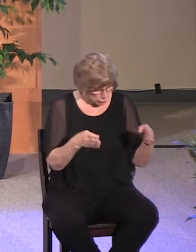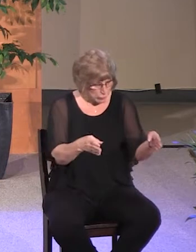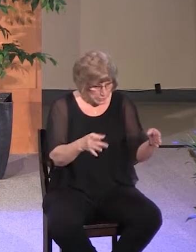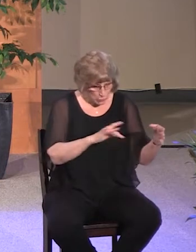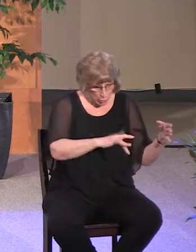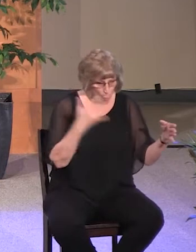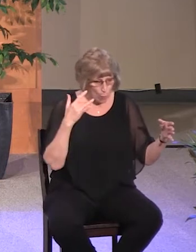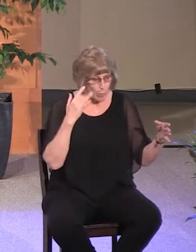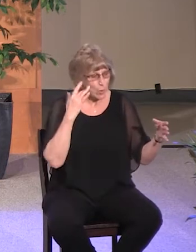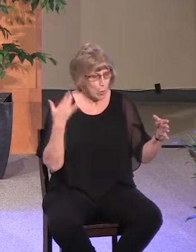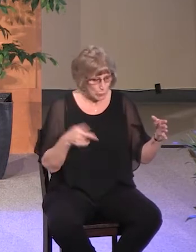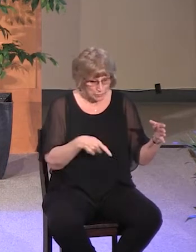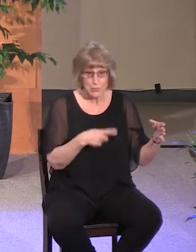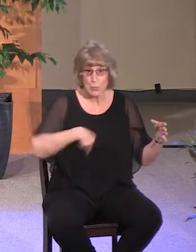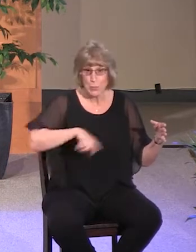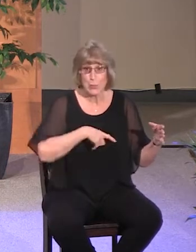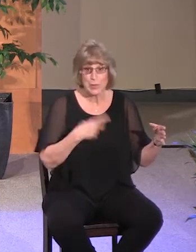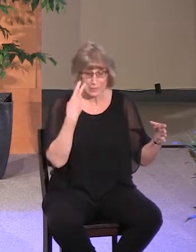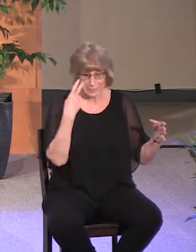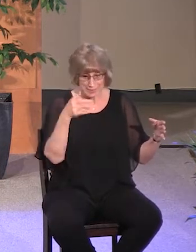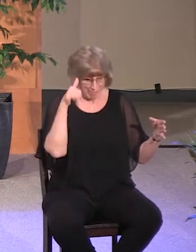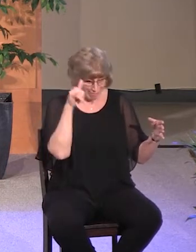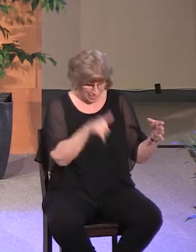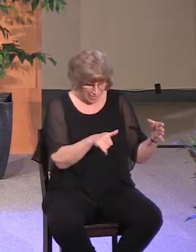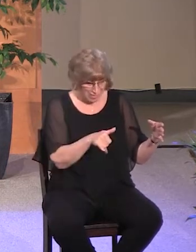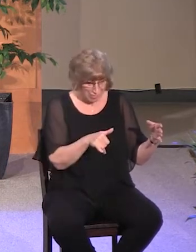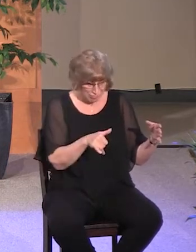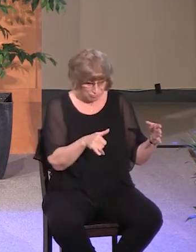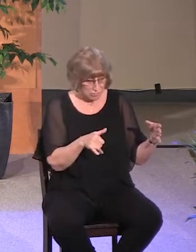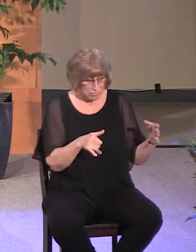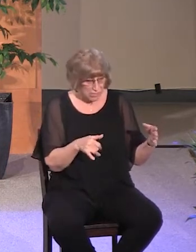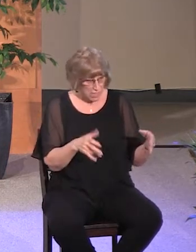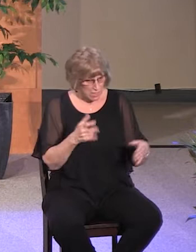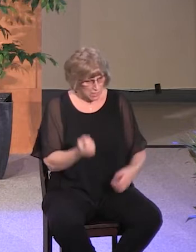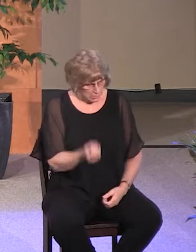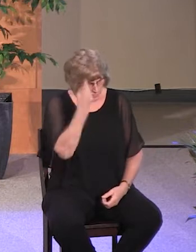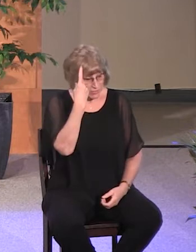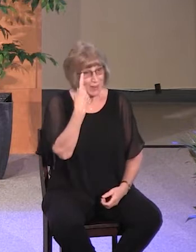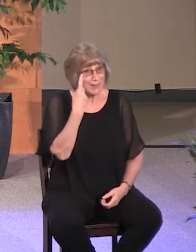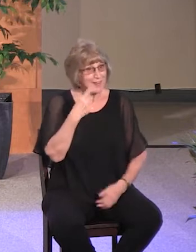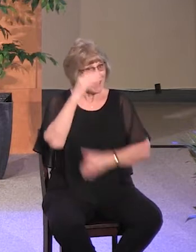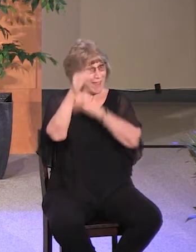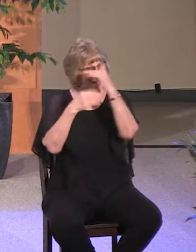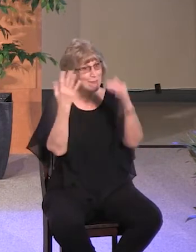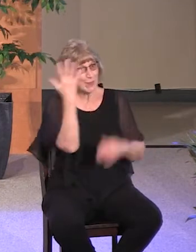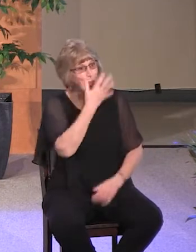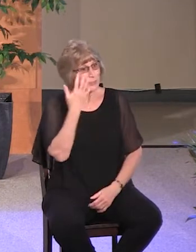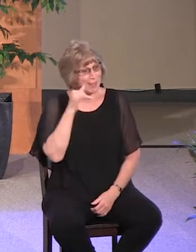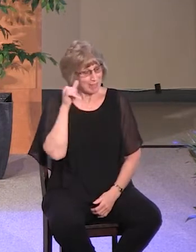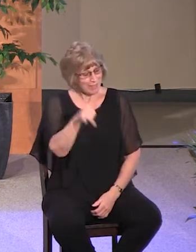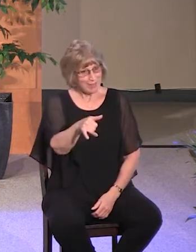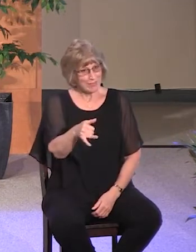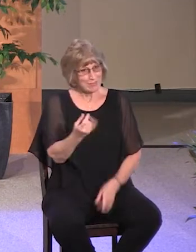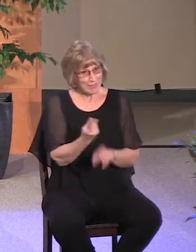really easy for us to look at this from a literal interpretation that this is what heaven looks like, right?